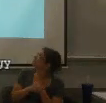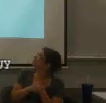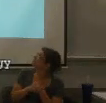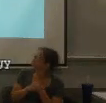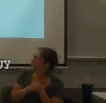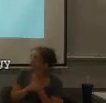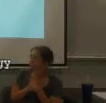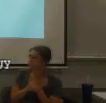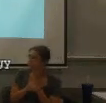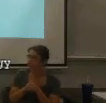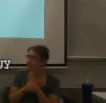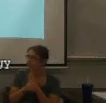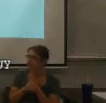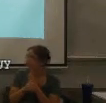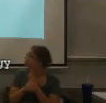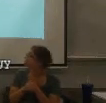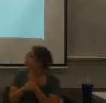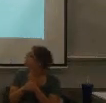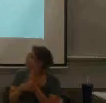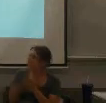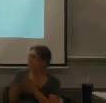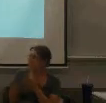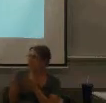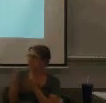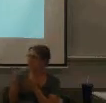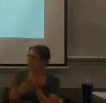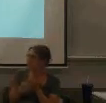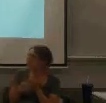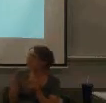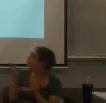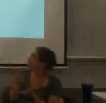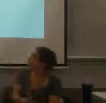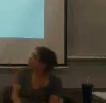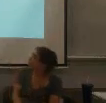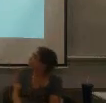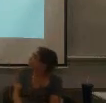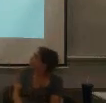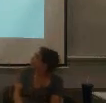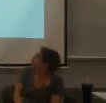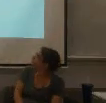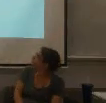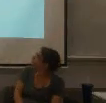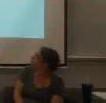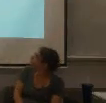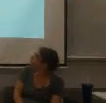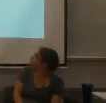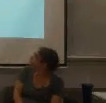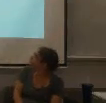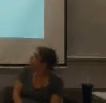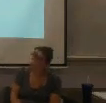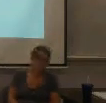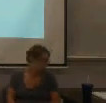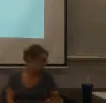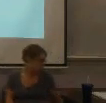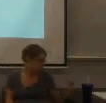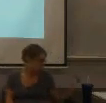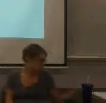how viscosity, inertia, and physical parameters of water vary with scale, how water